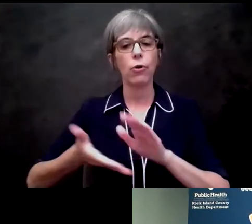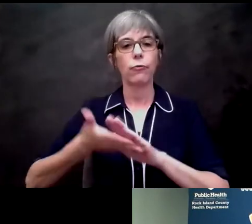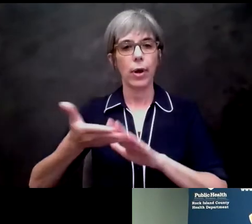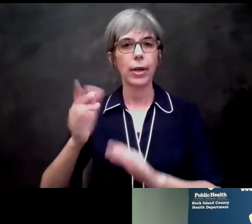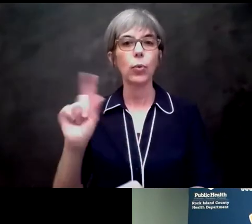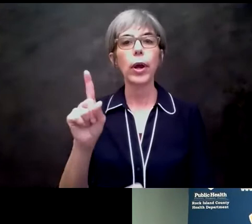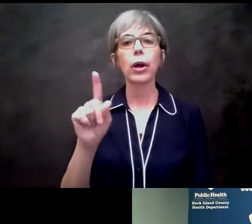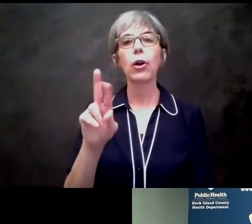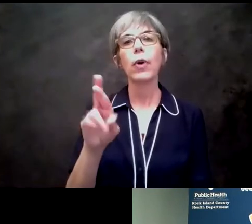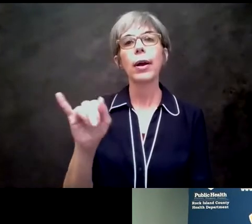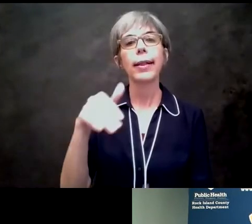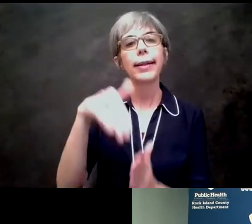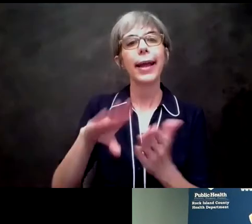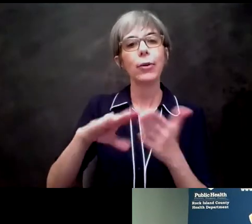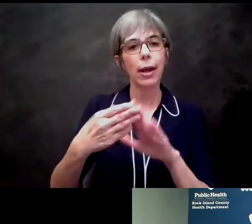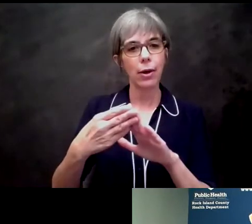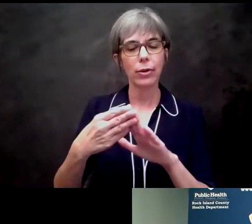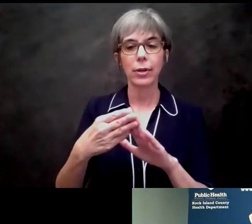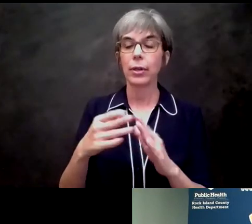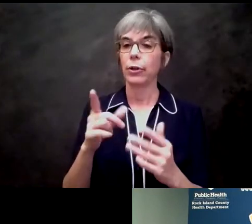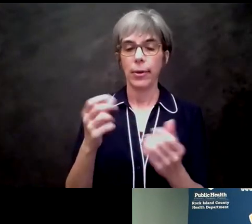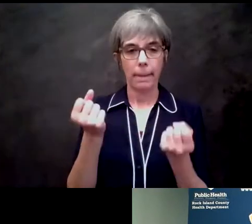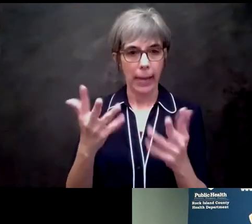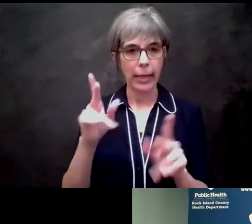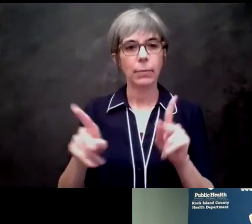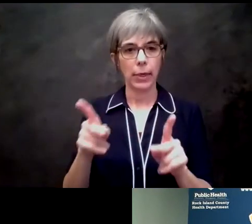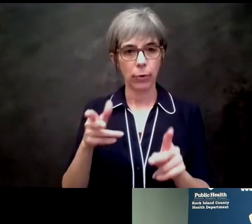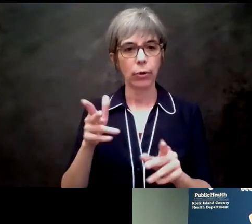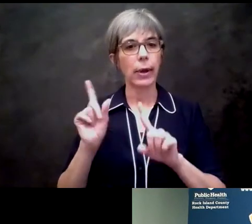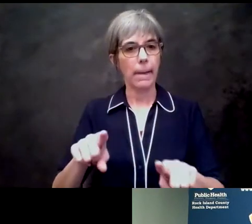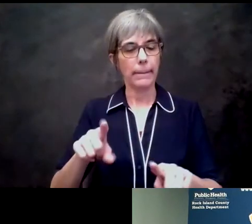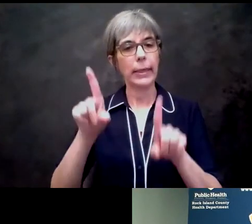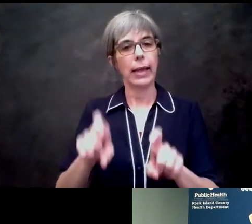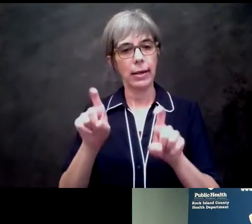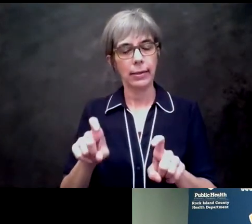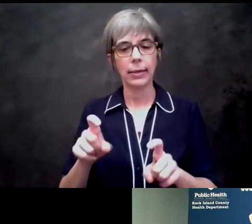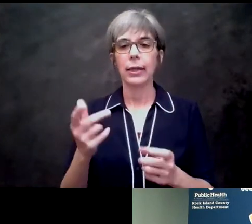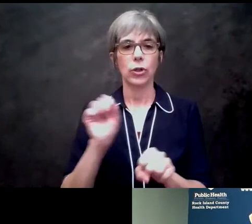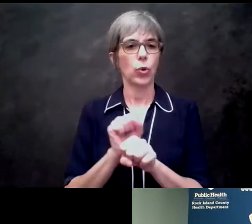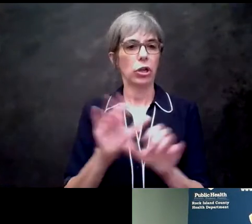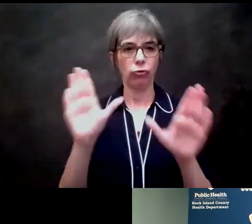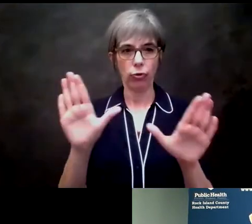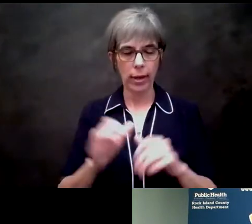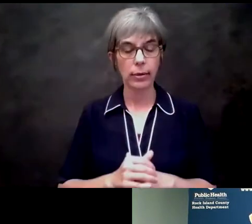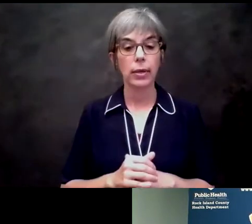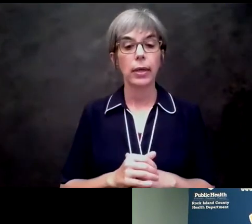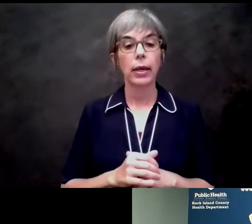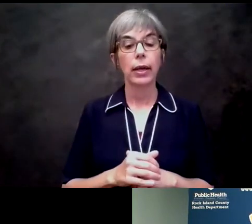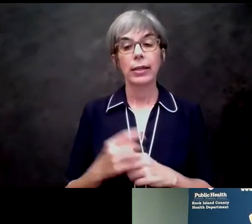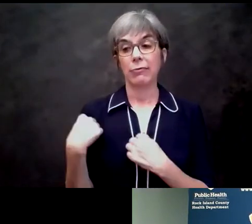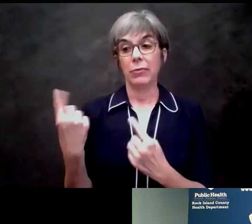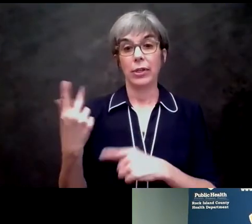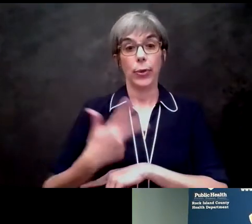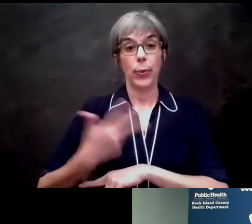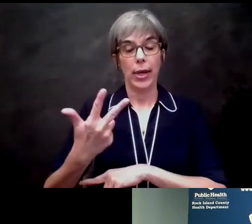Rock Island, and it has been very robust. We're very, very pleased with the site. They have, in their first 3 days, they